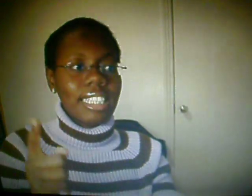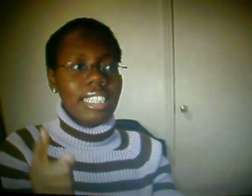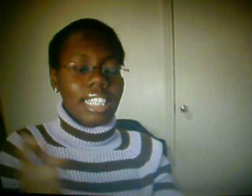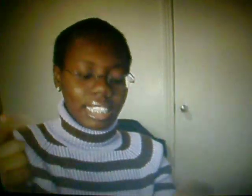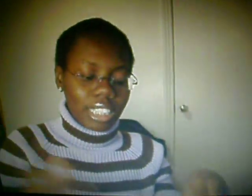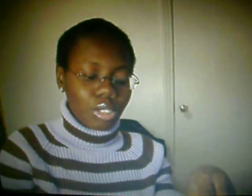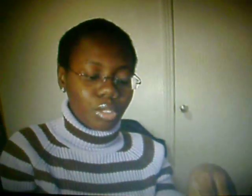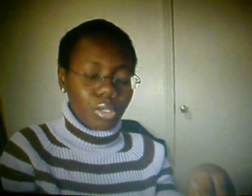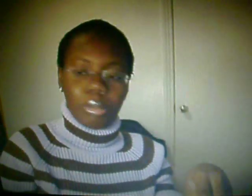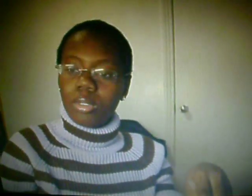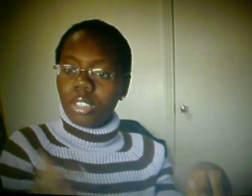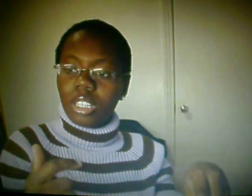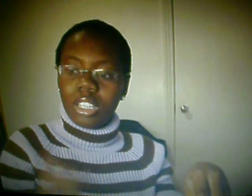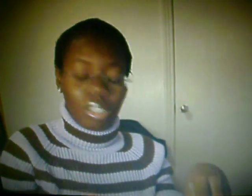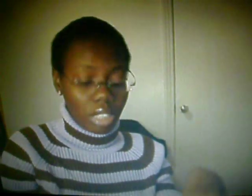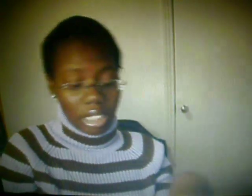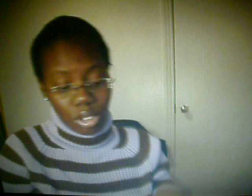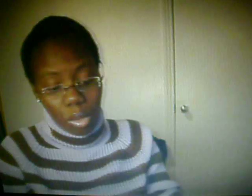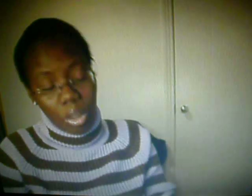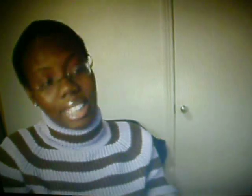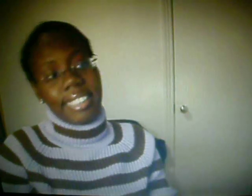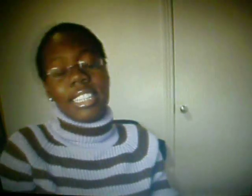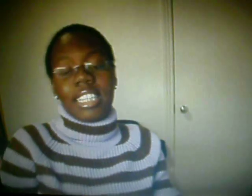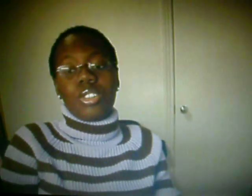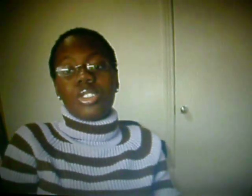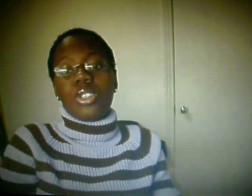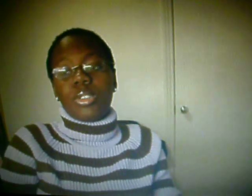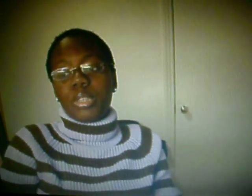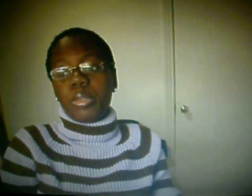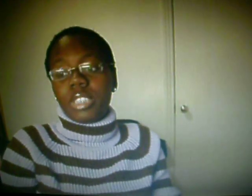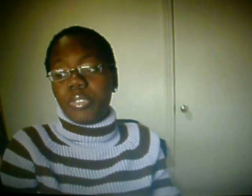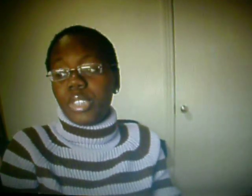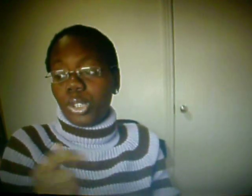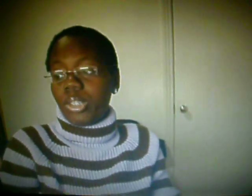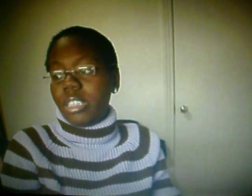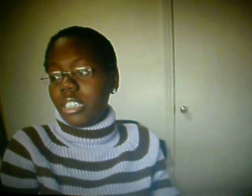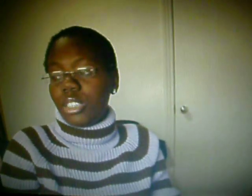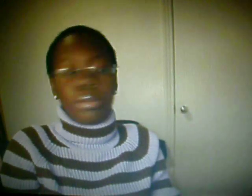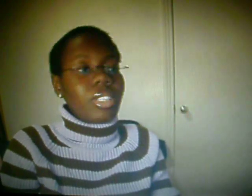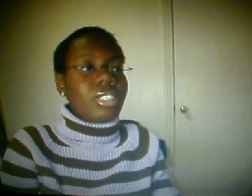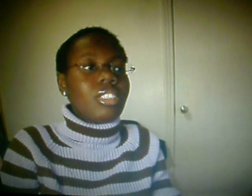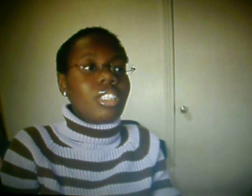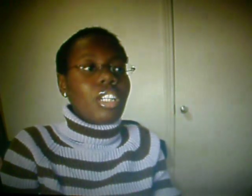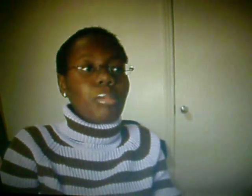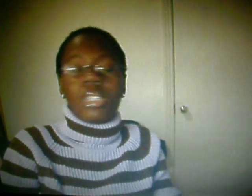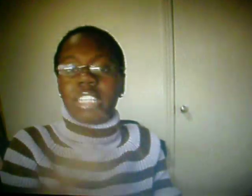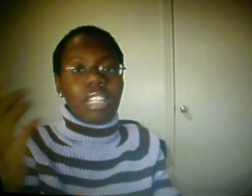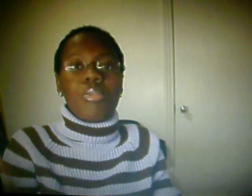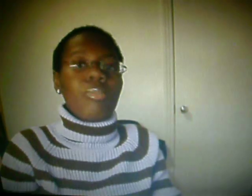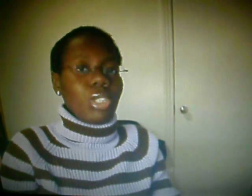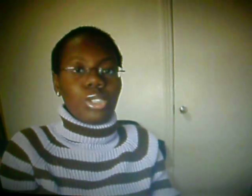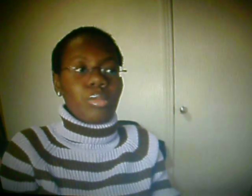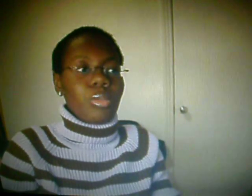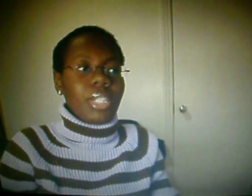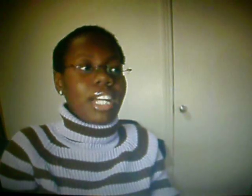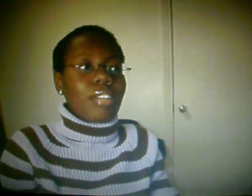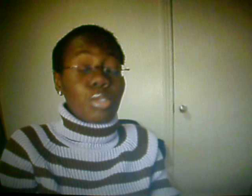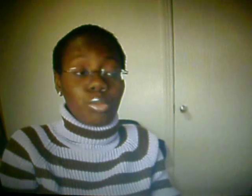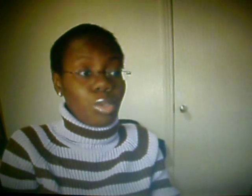that is not false, that is not what he says, that doesn't correspond, if it contradicts his word, because any regulation we have will not